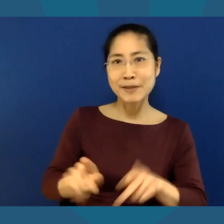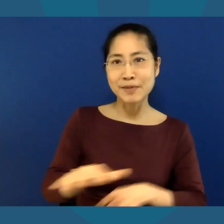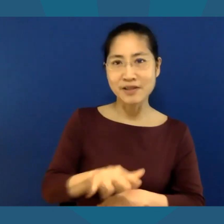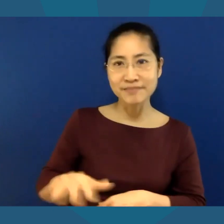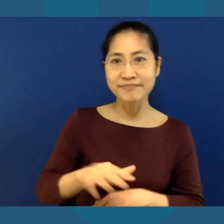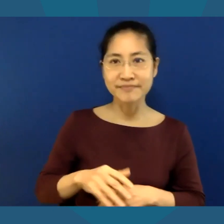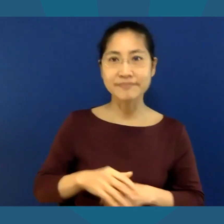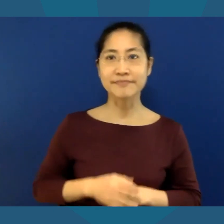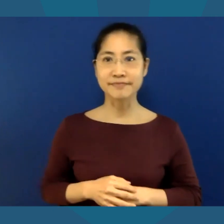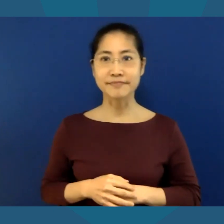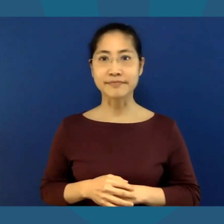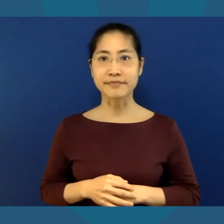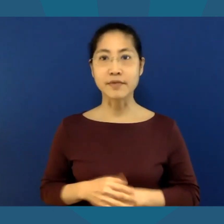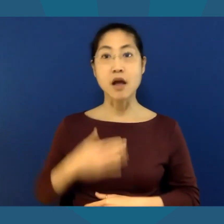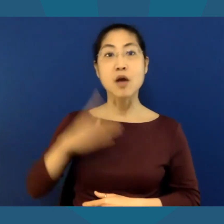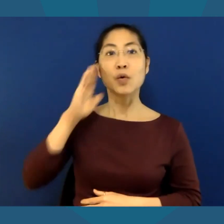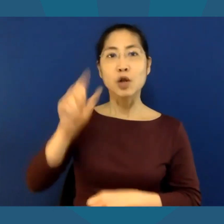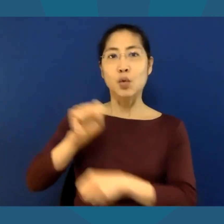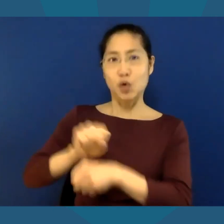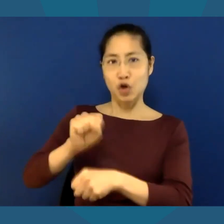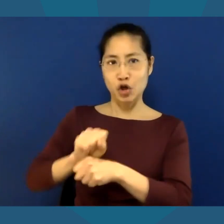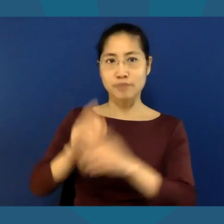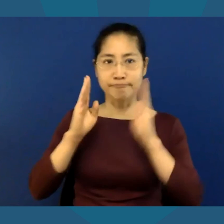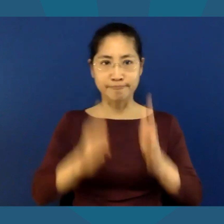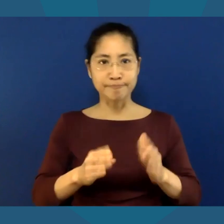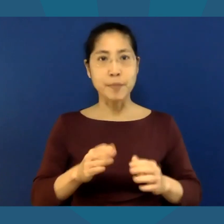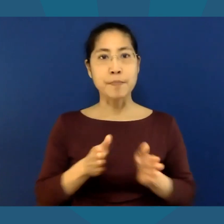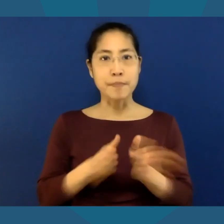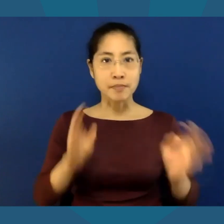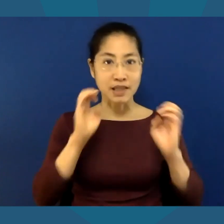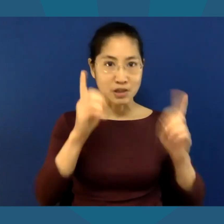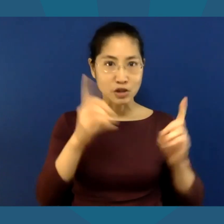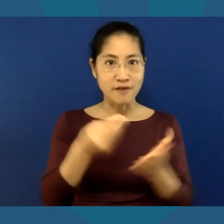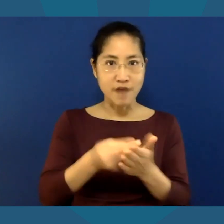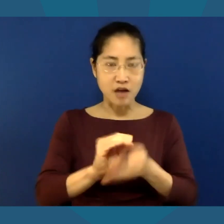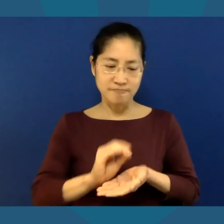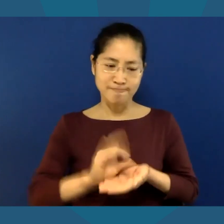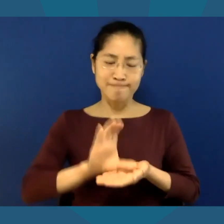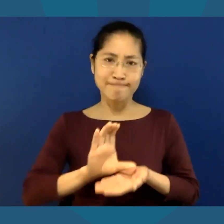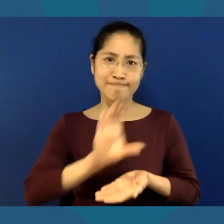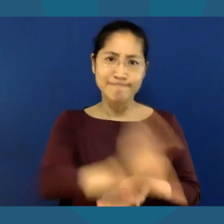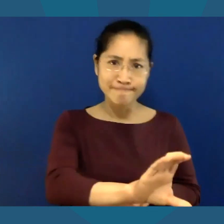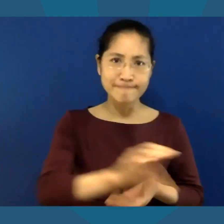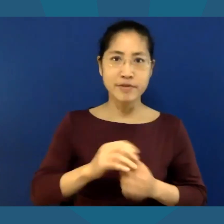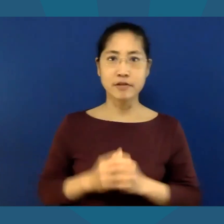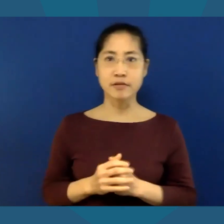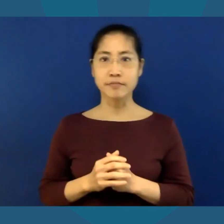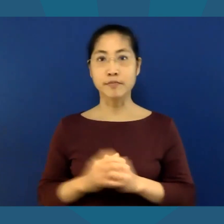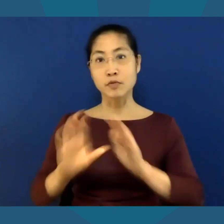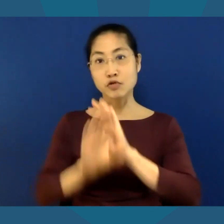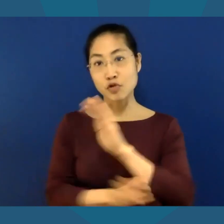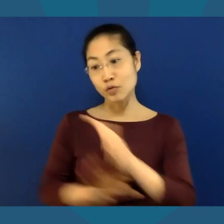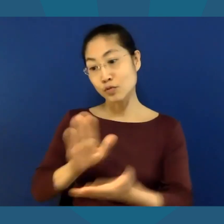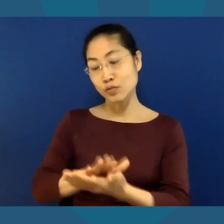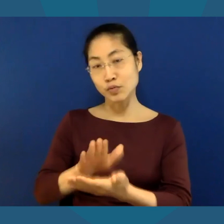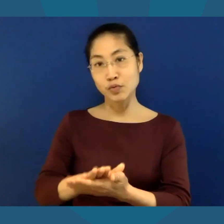breaks. I will work for fully funded public education, charter school